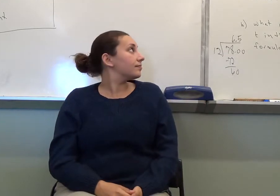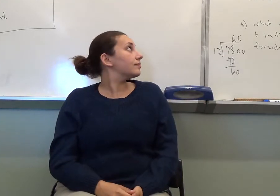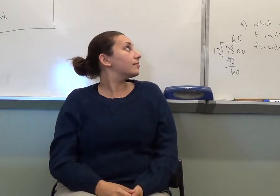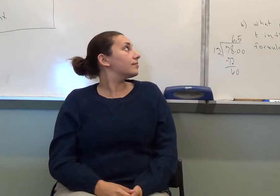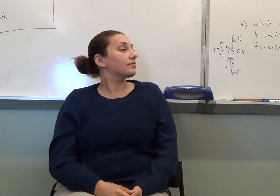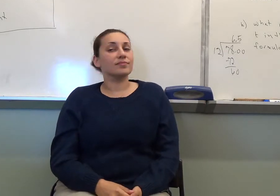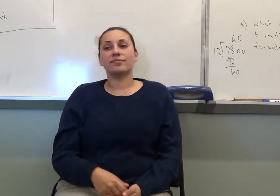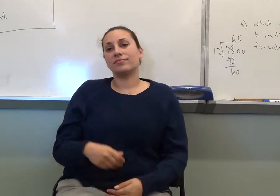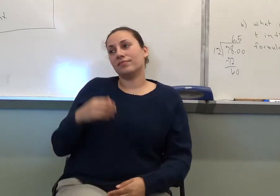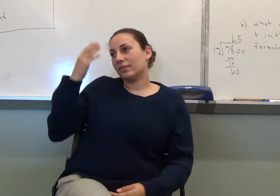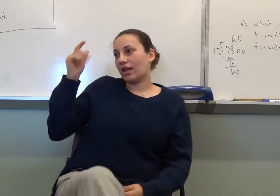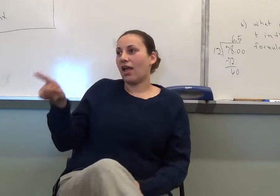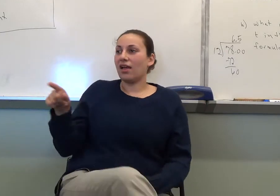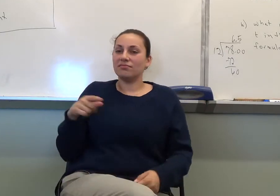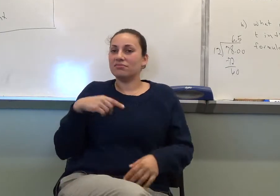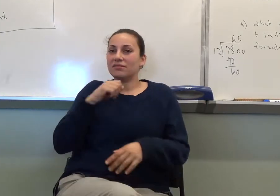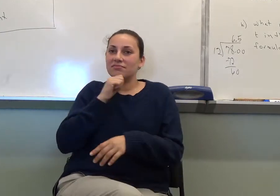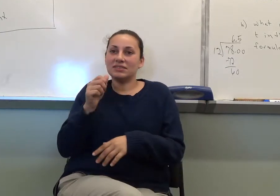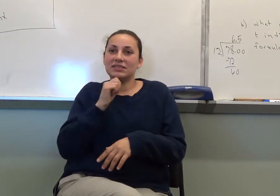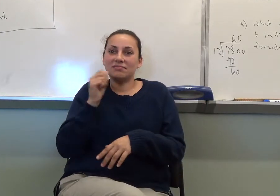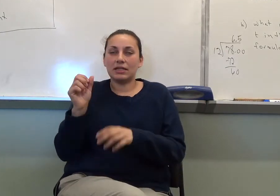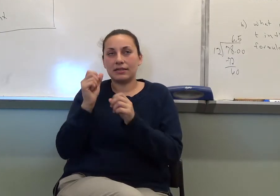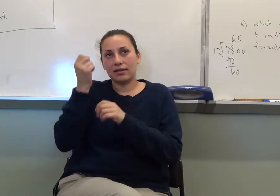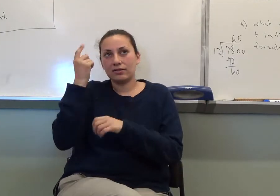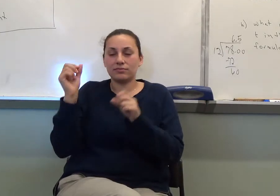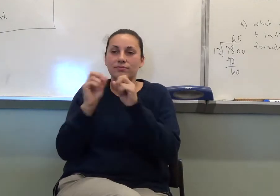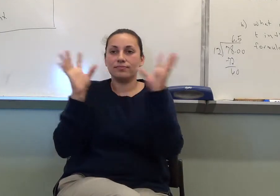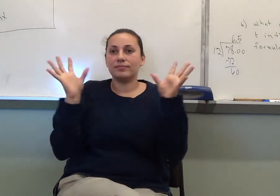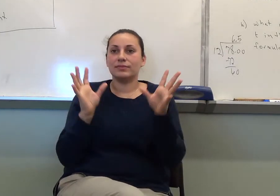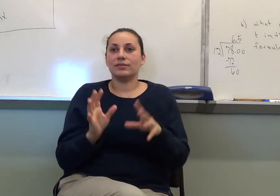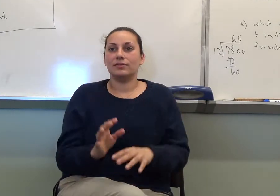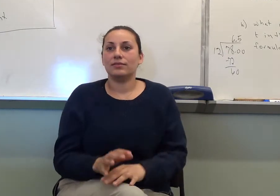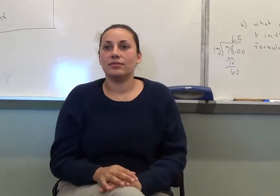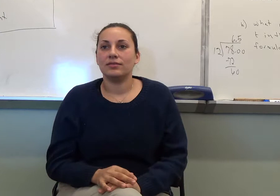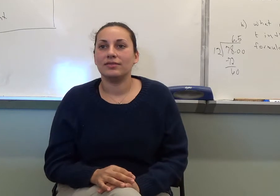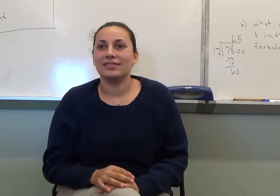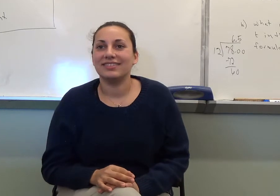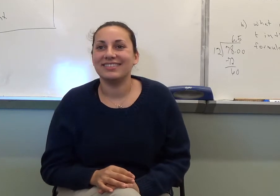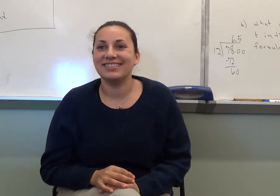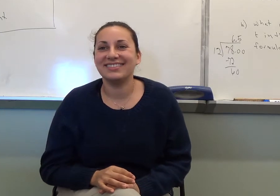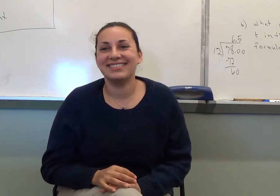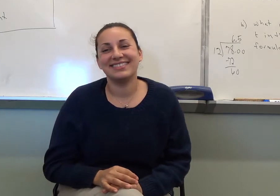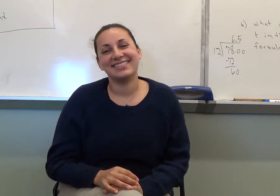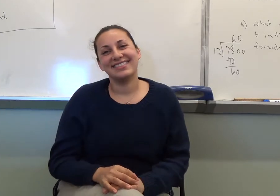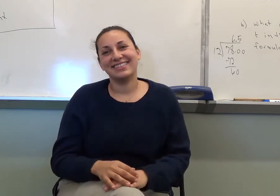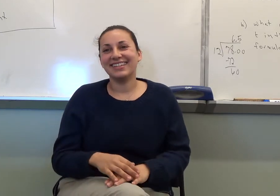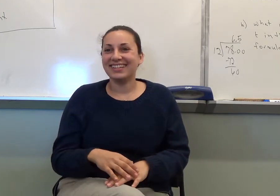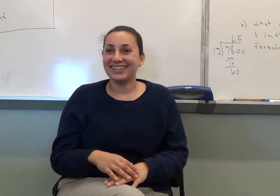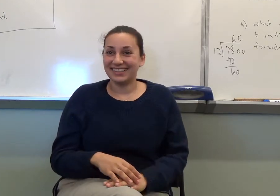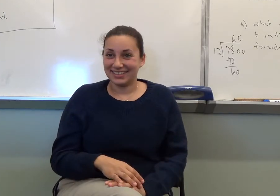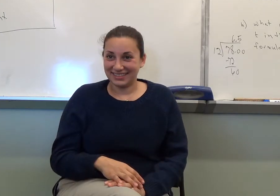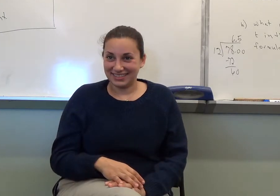Yeah. Okay. Yeah. And I think most of the problems that you run into, you will run into